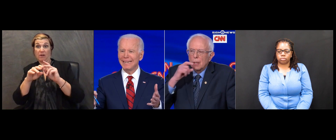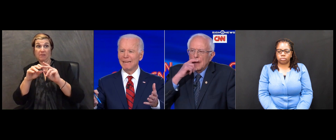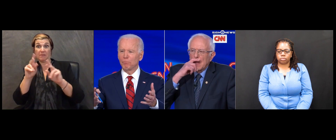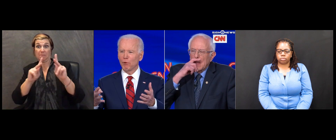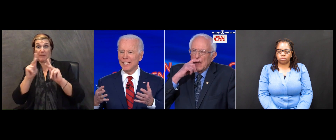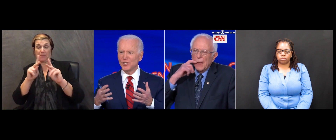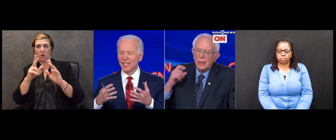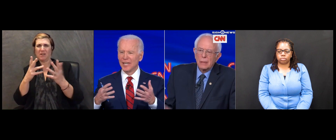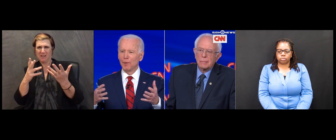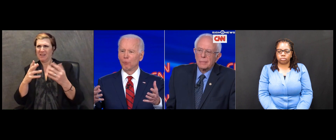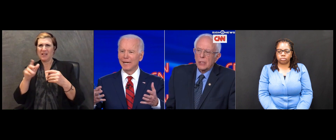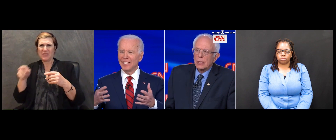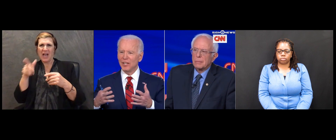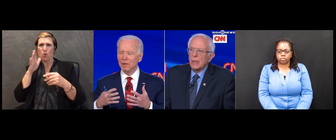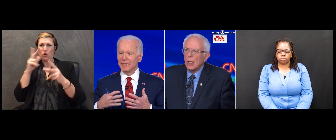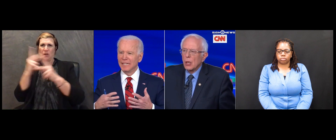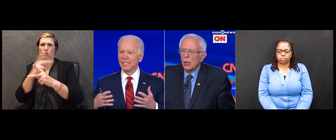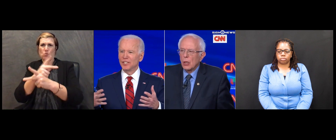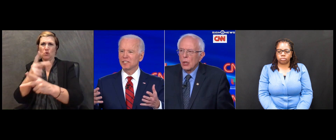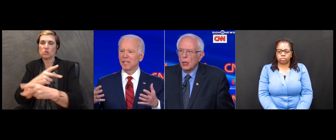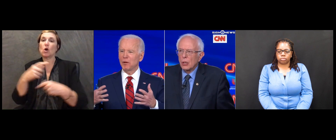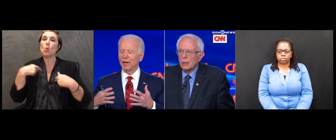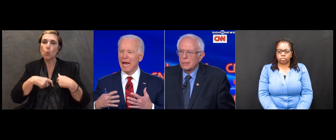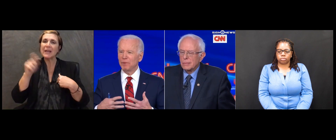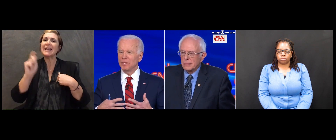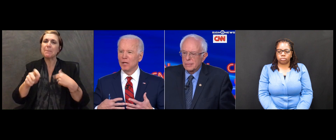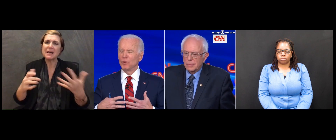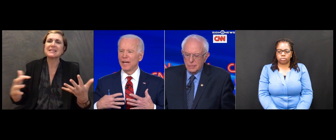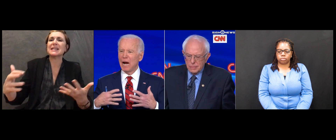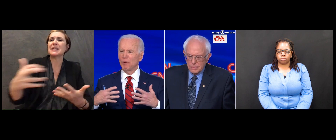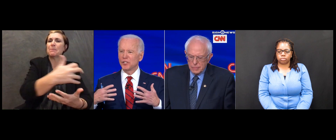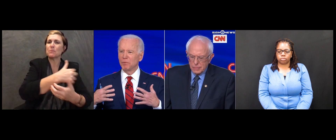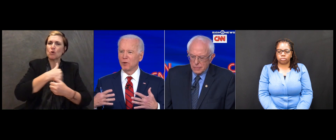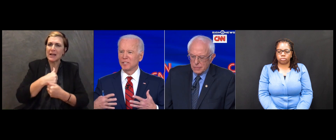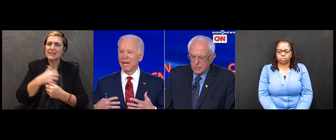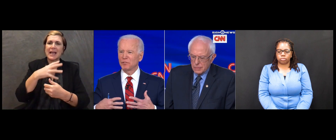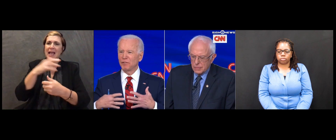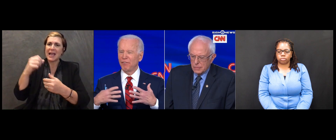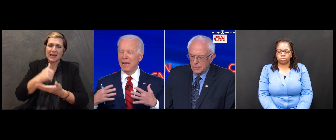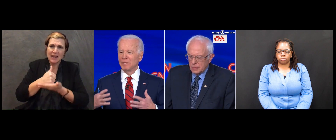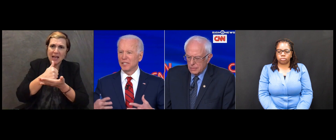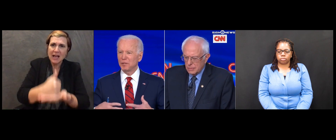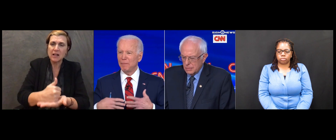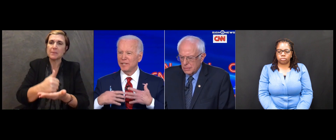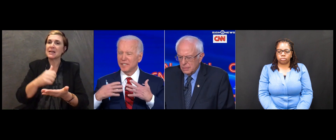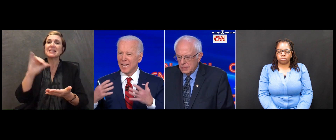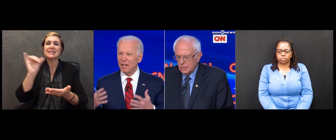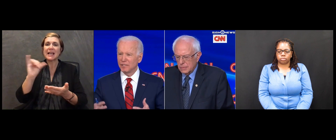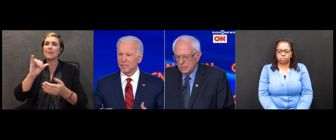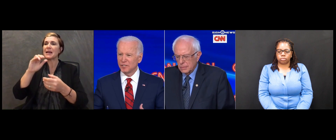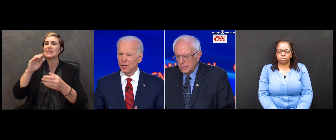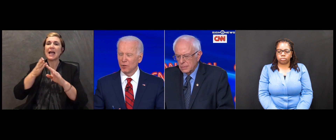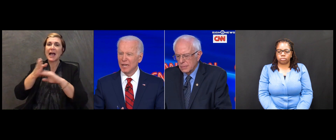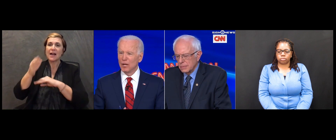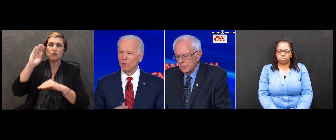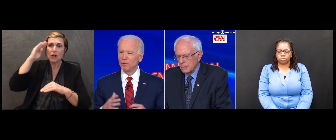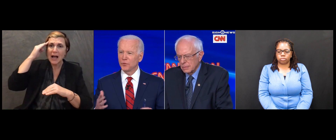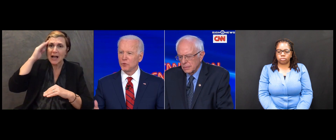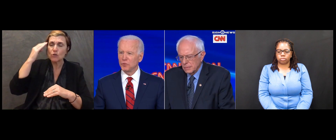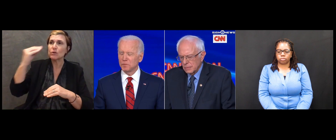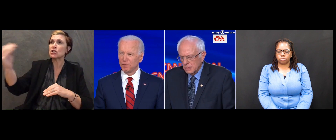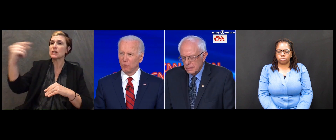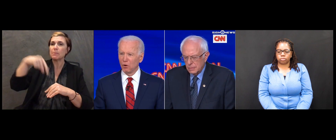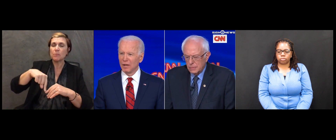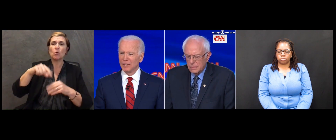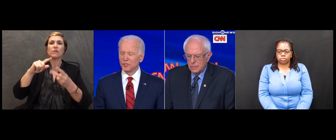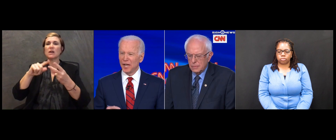should be embracing, bringing them in, just like what happened with the Irish immigrants after the famine, just what happened to the Italians, et cetera. We've been